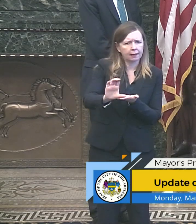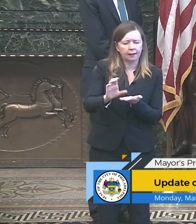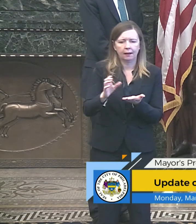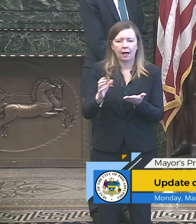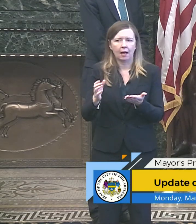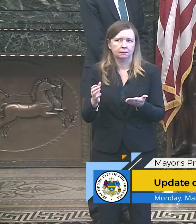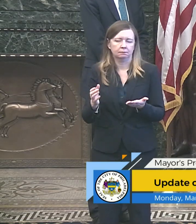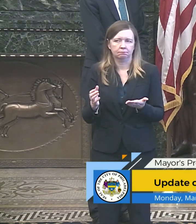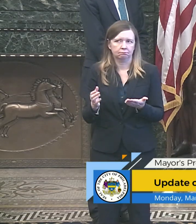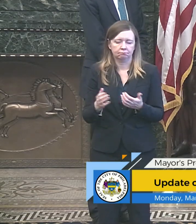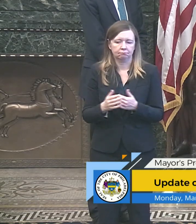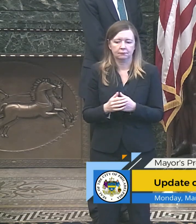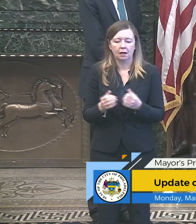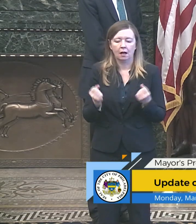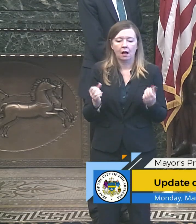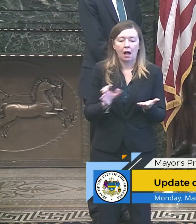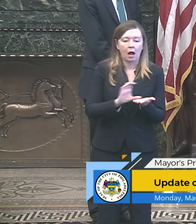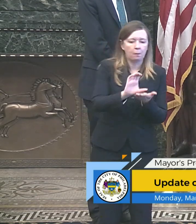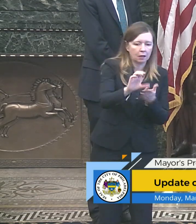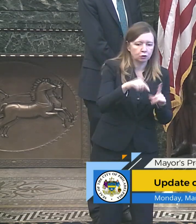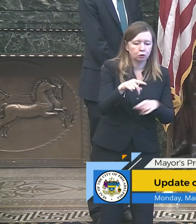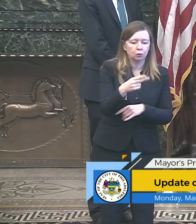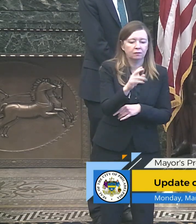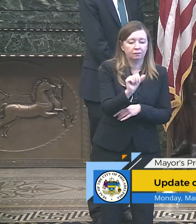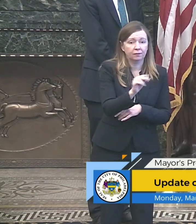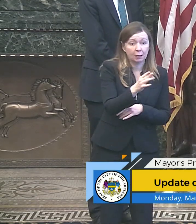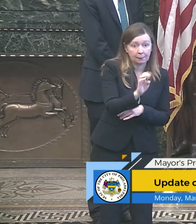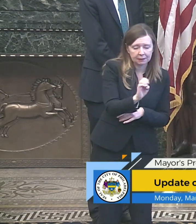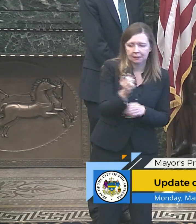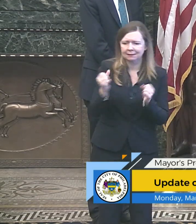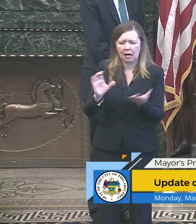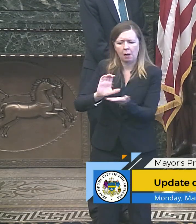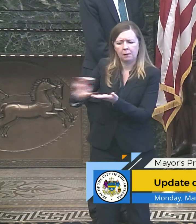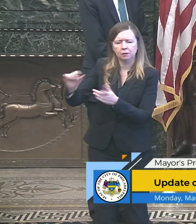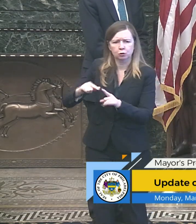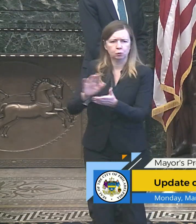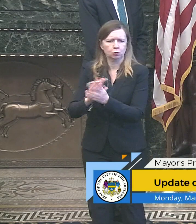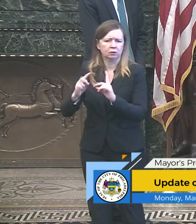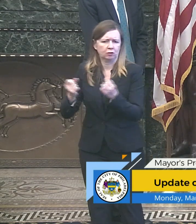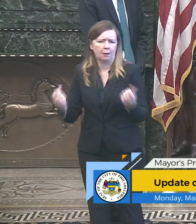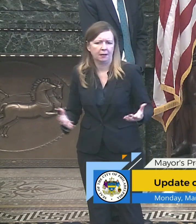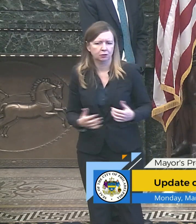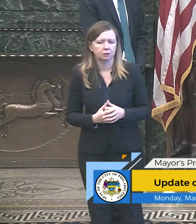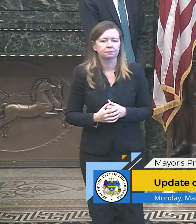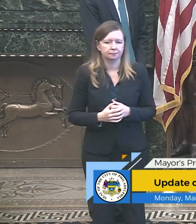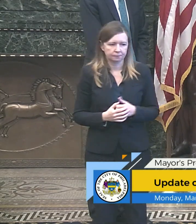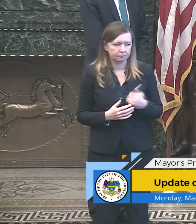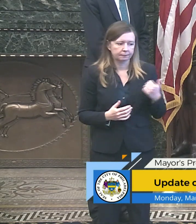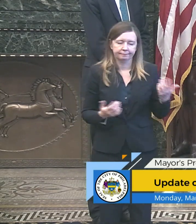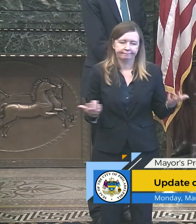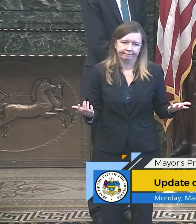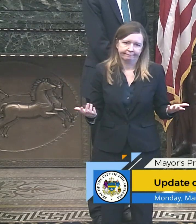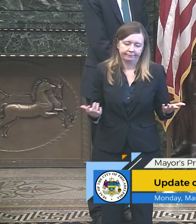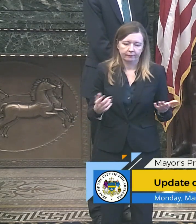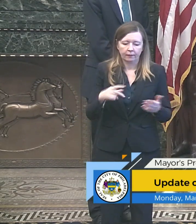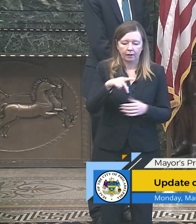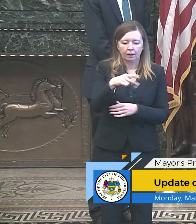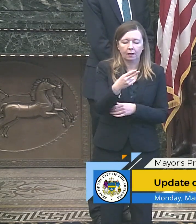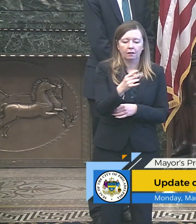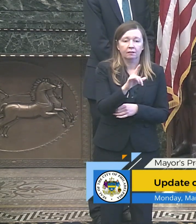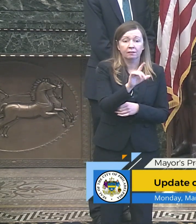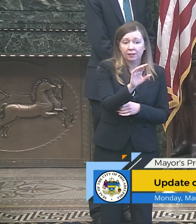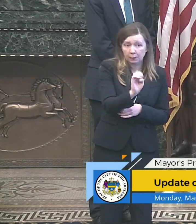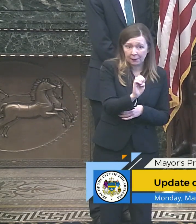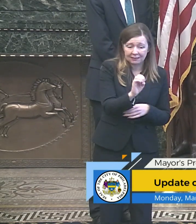breakdown between how much went to Phil Abundance and how much went to the school district? I'm not sure about the Phil Abundance number, but we get back to you on